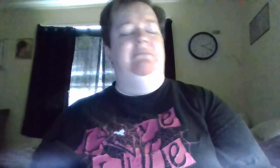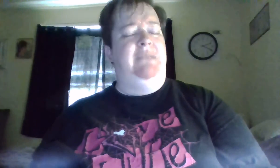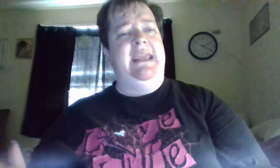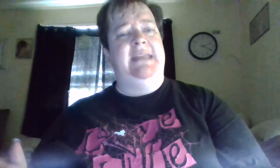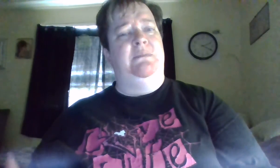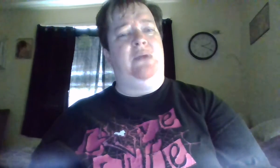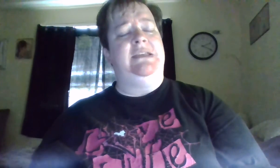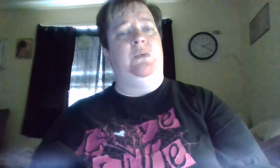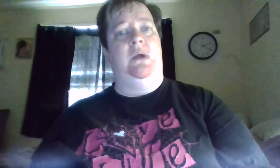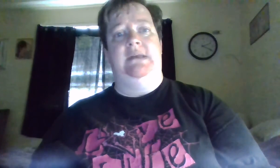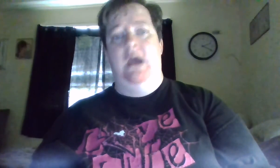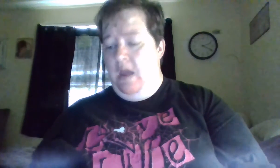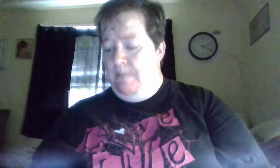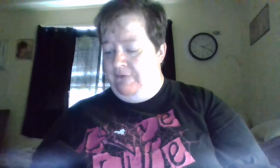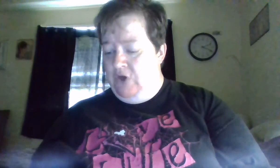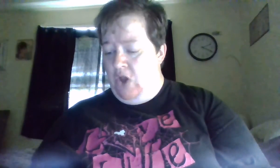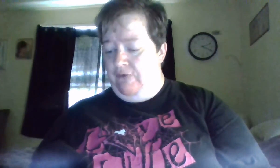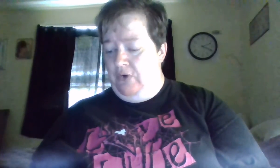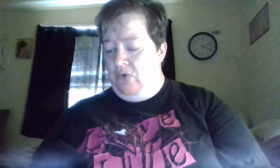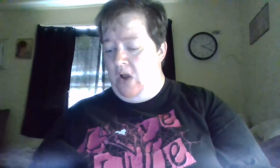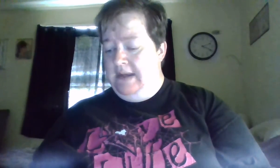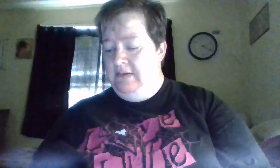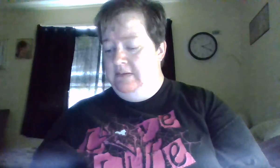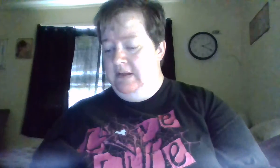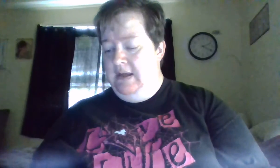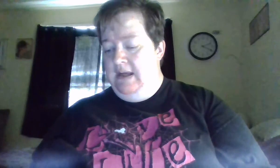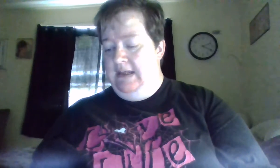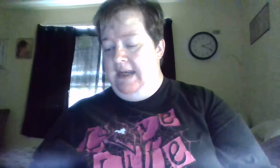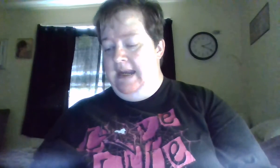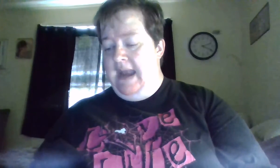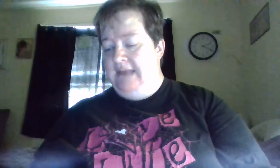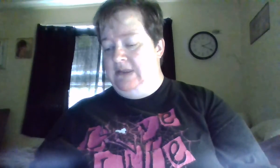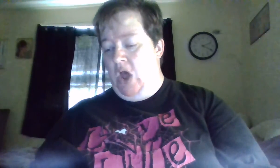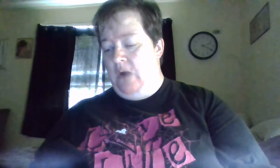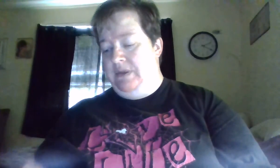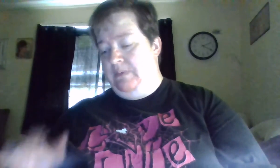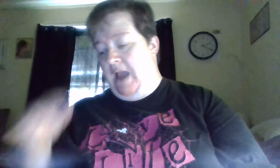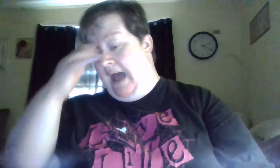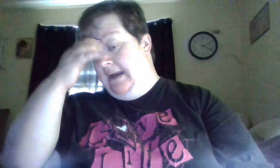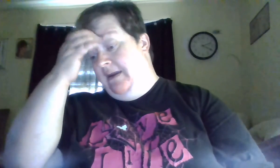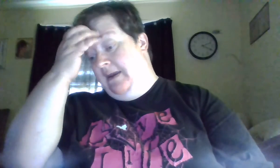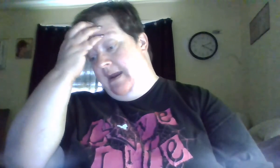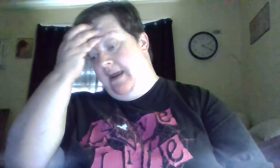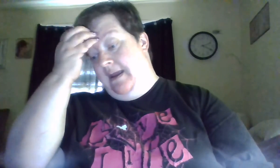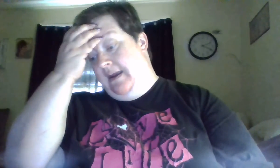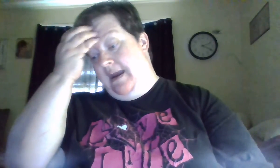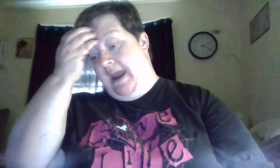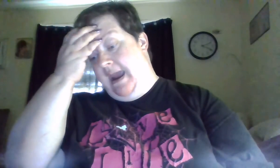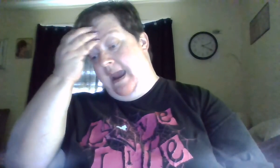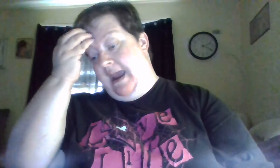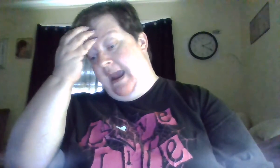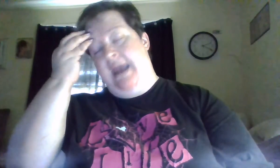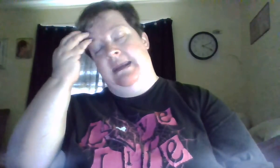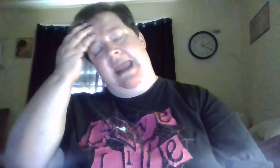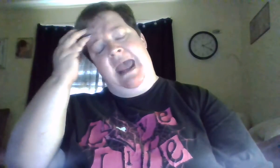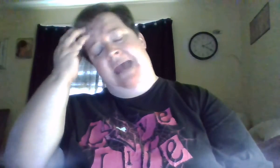he gets some brass ones. But if you go further on, Gideon has a talk with God, and he asks